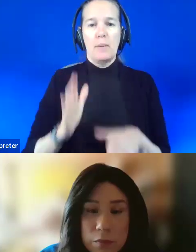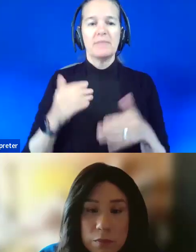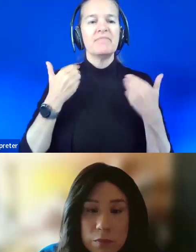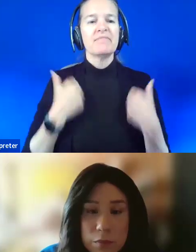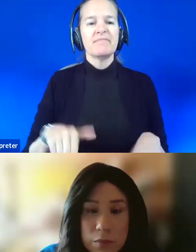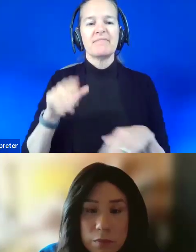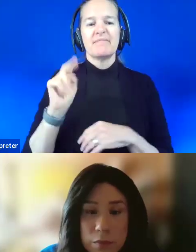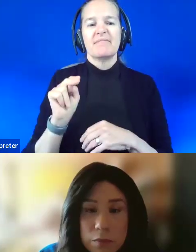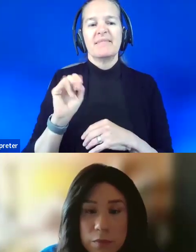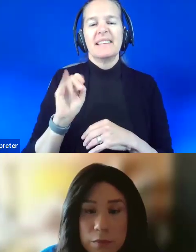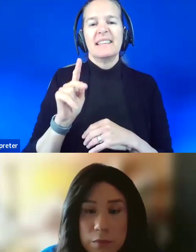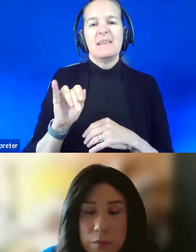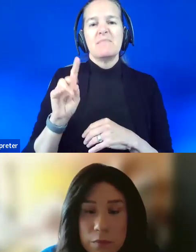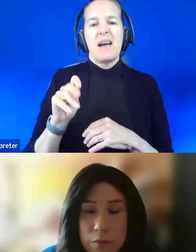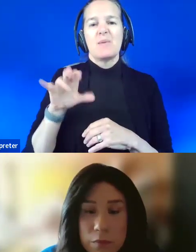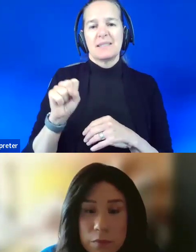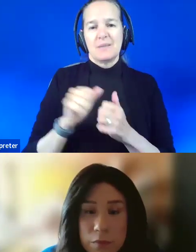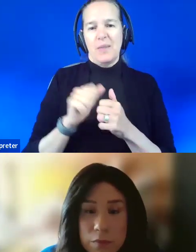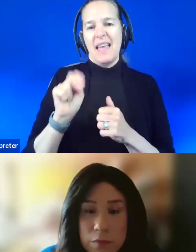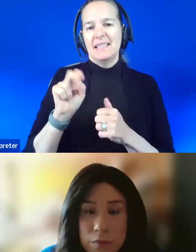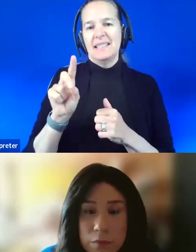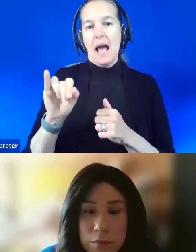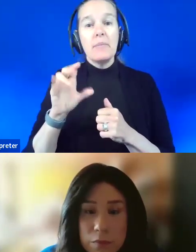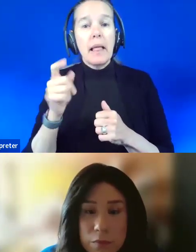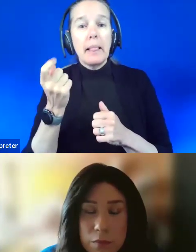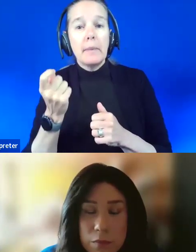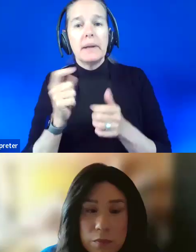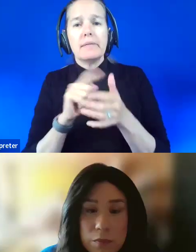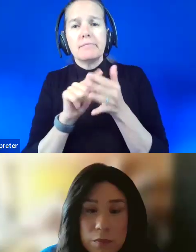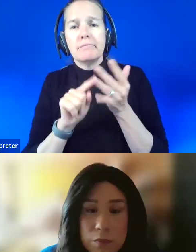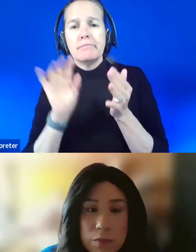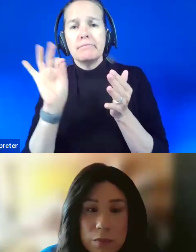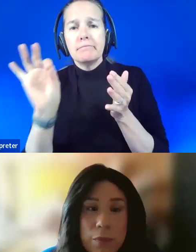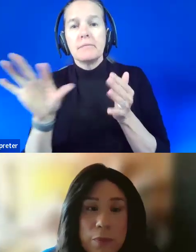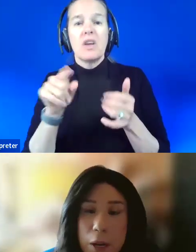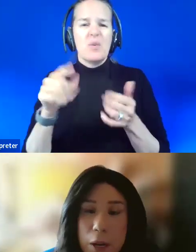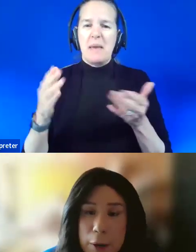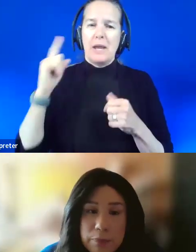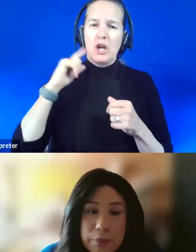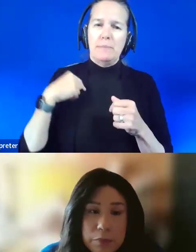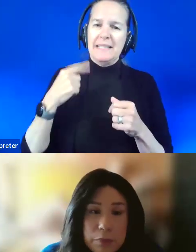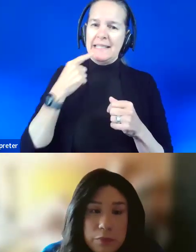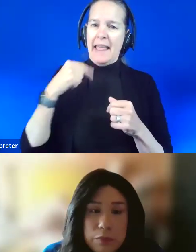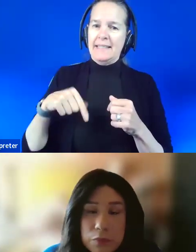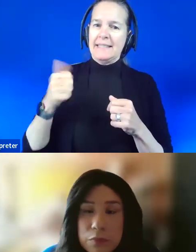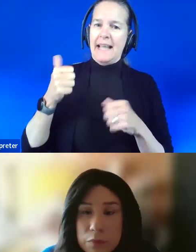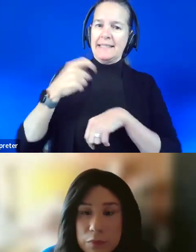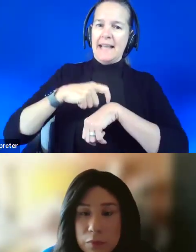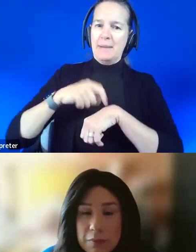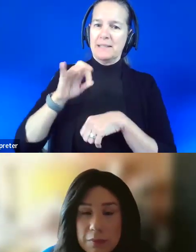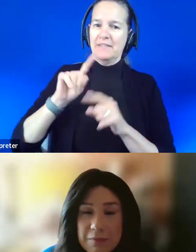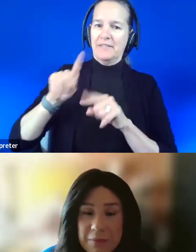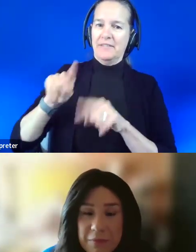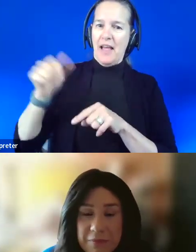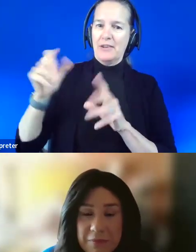And just a few quick housekeeping. If you've been already at several sessions and heard me say this about 10 times now, I